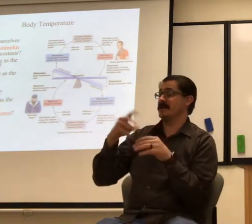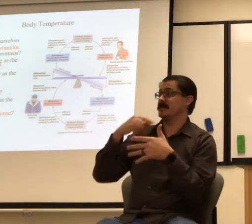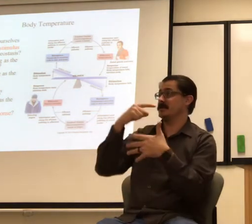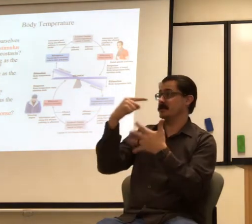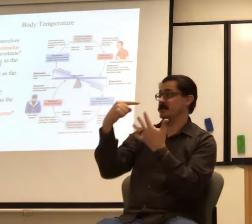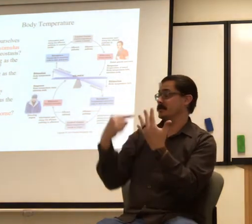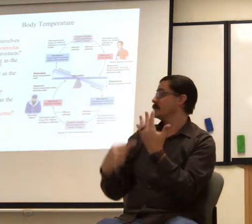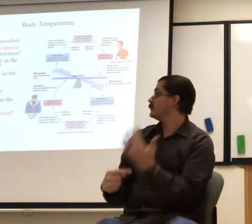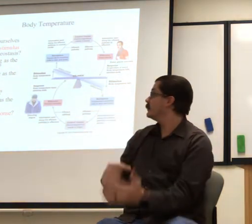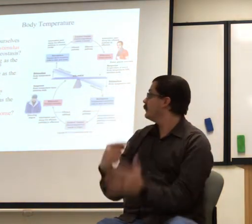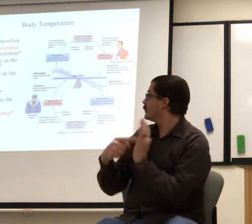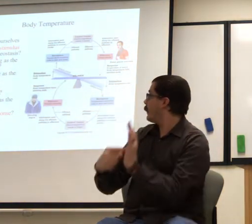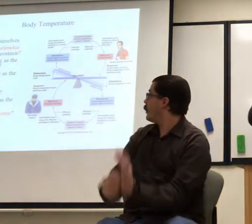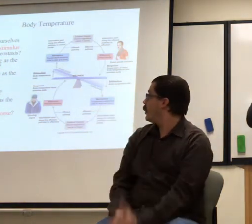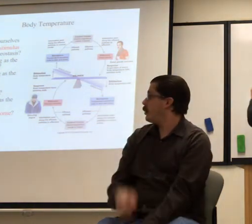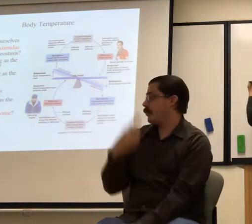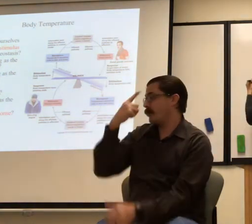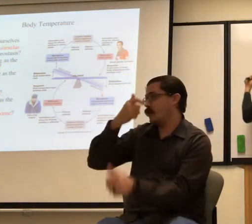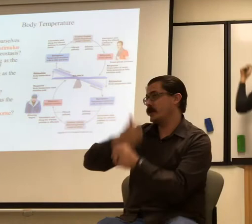here.